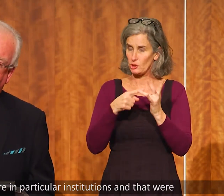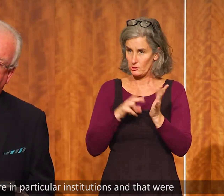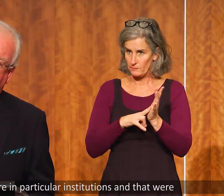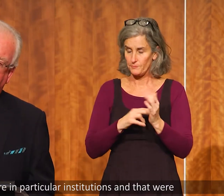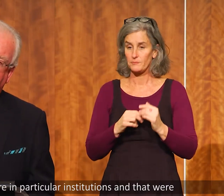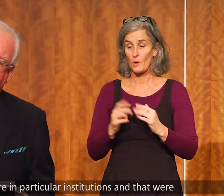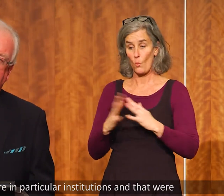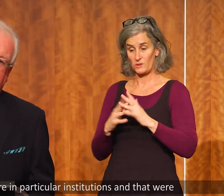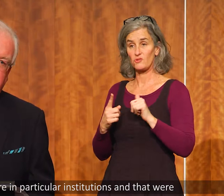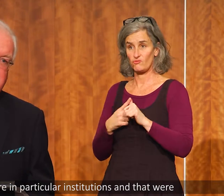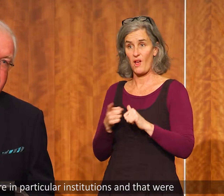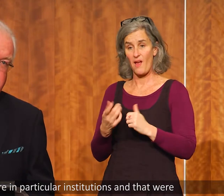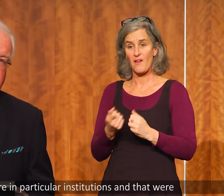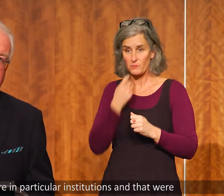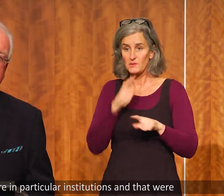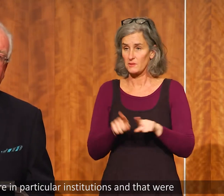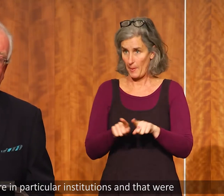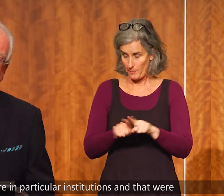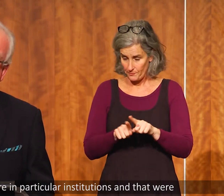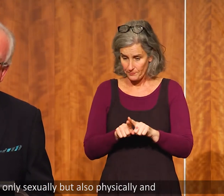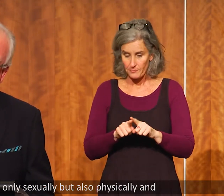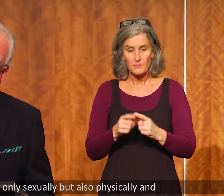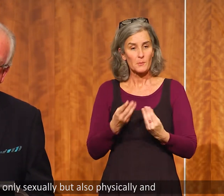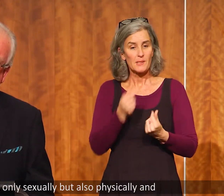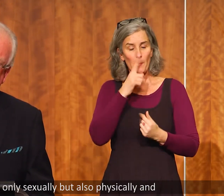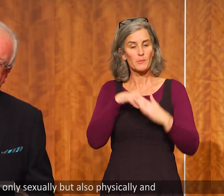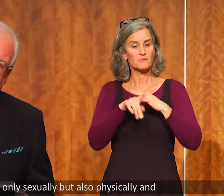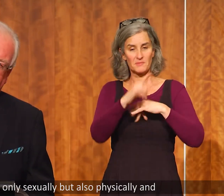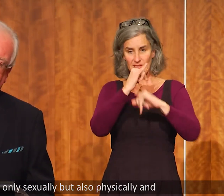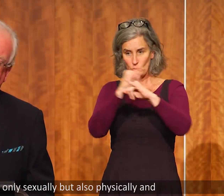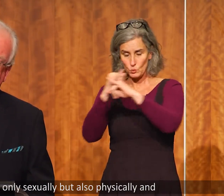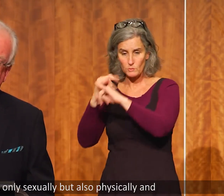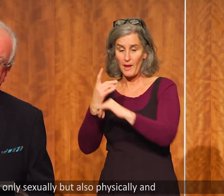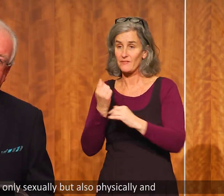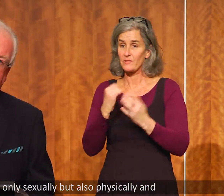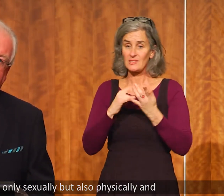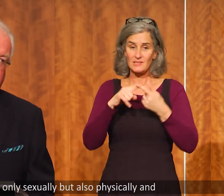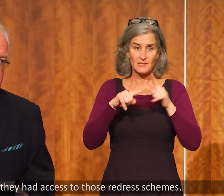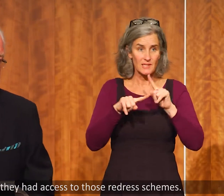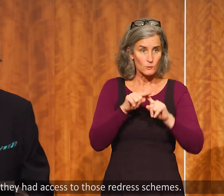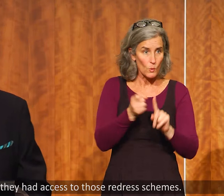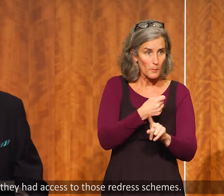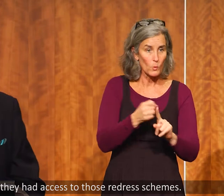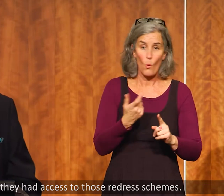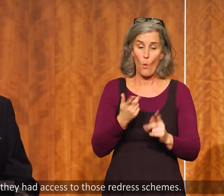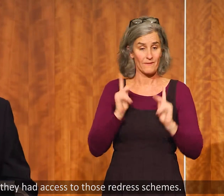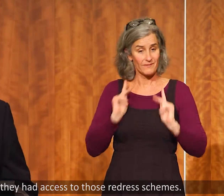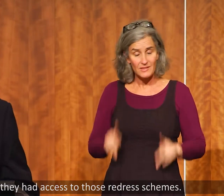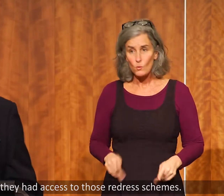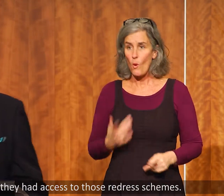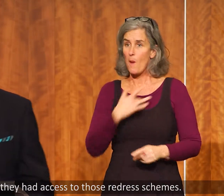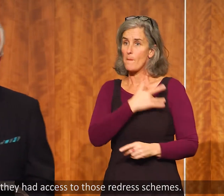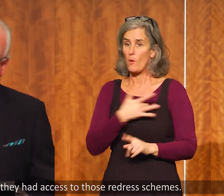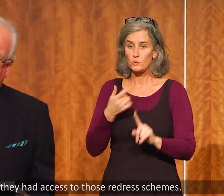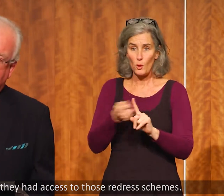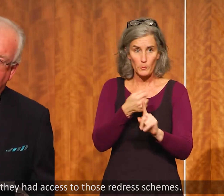for people that were in particular institutions and that were abused not only sexually but also physically and emotionally, and they had